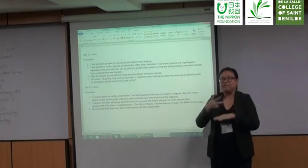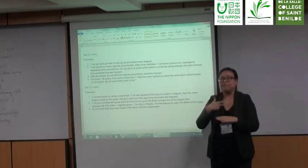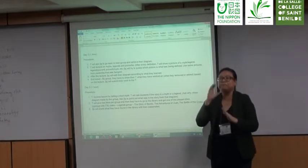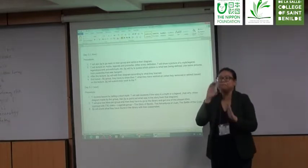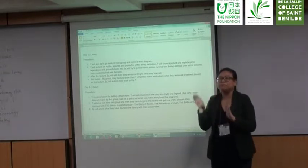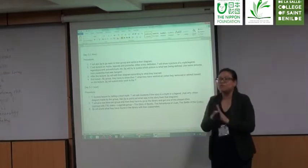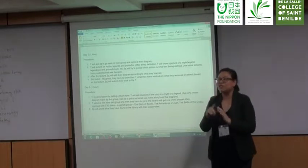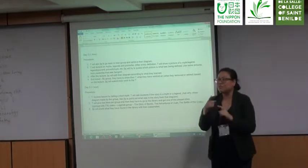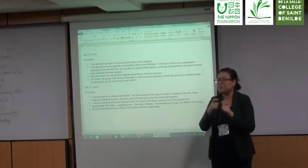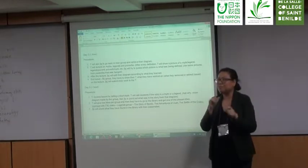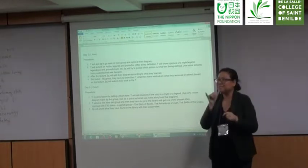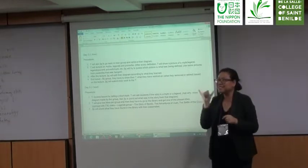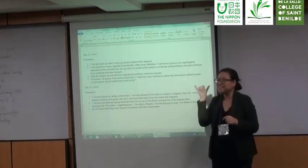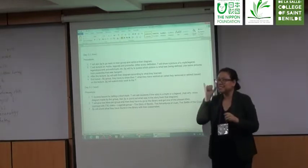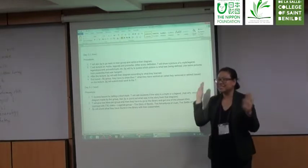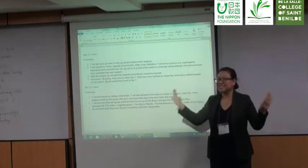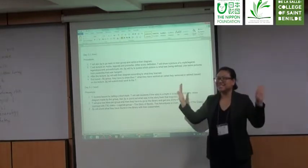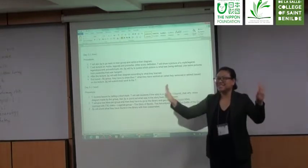I'll have